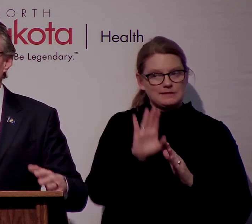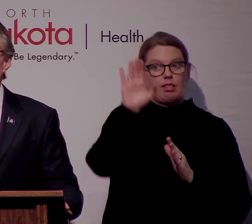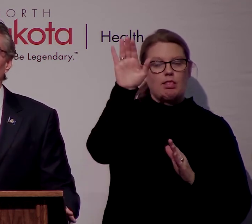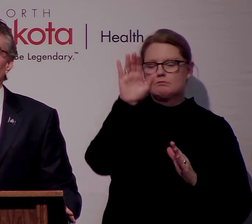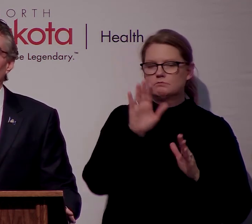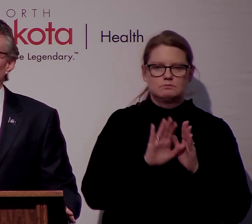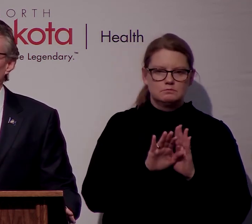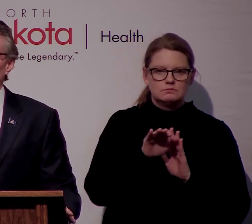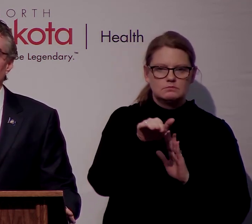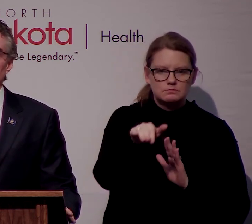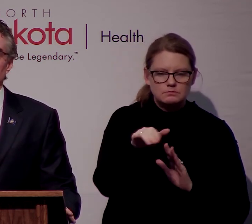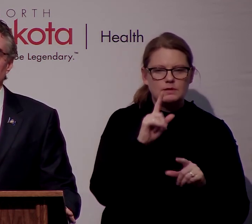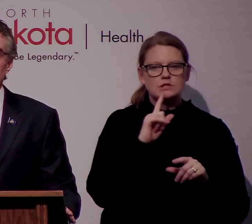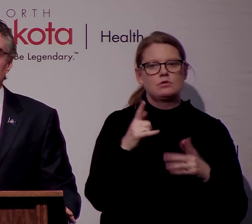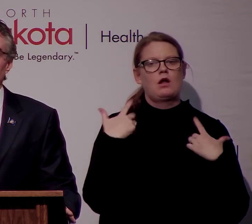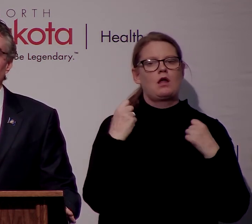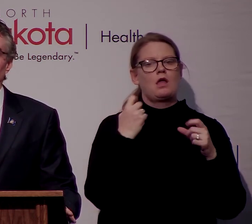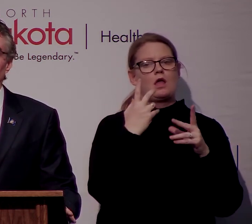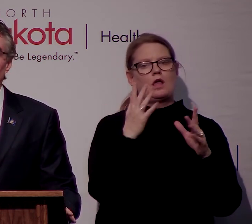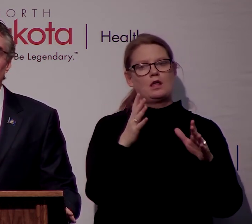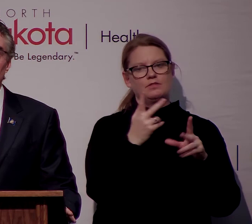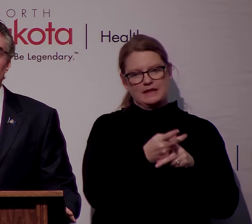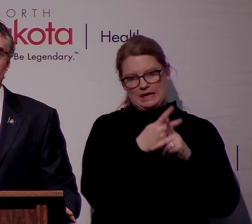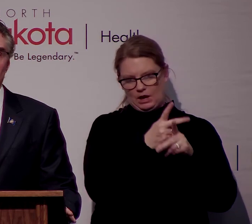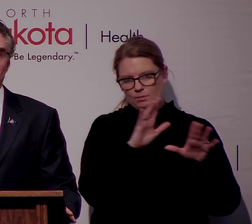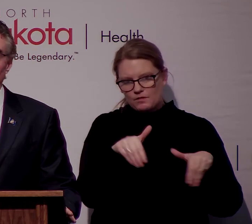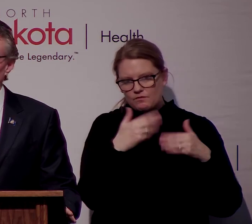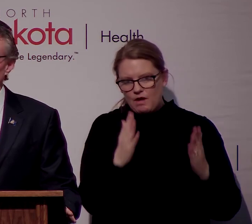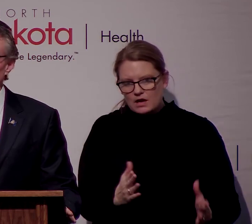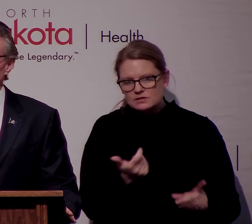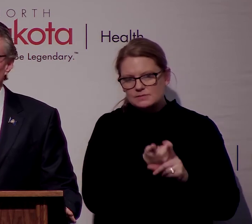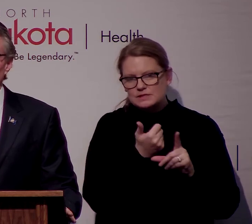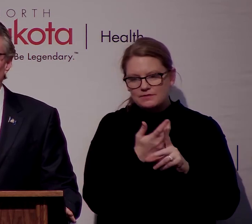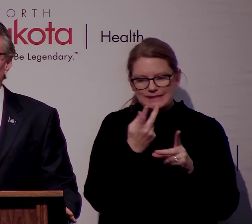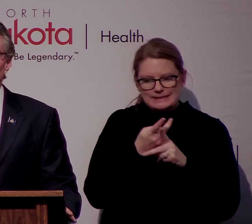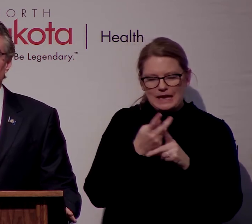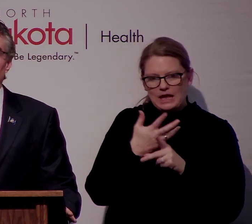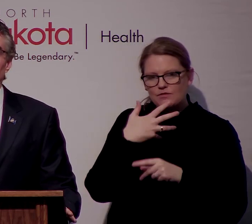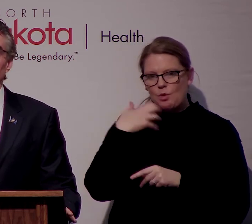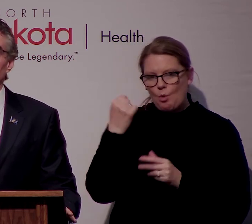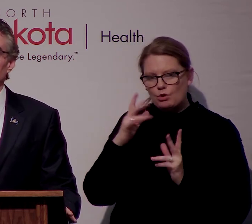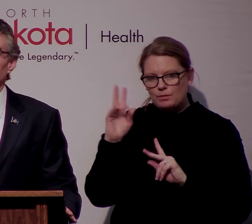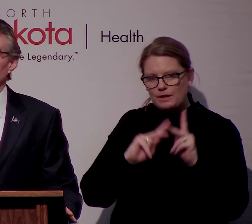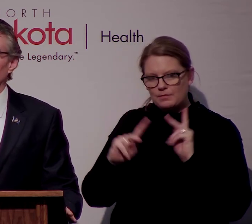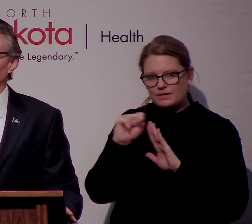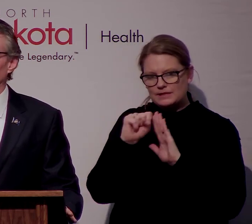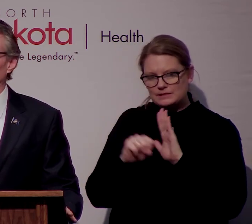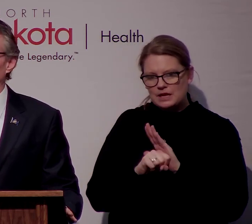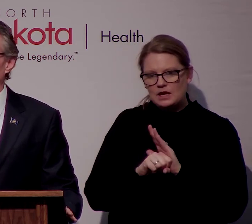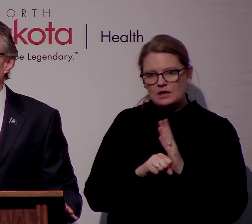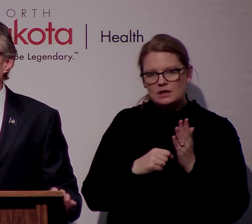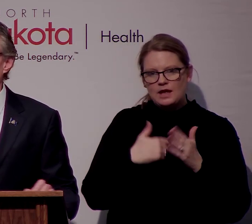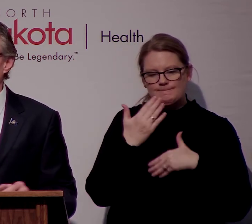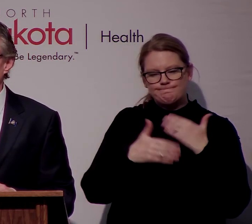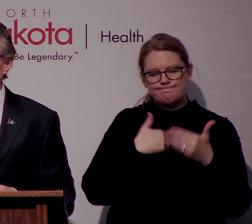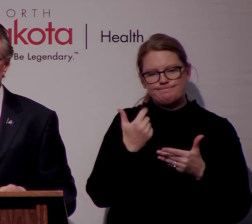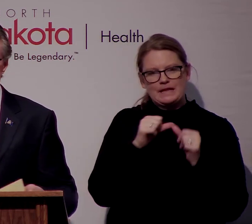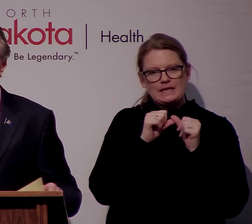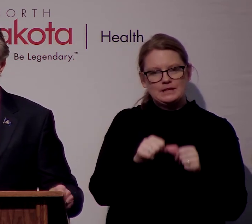to make sure that our healthcare providers can take care of our elderly and those most that need. And let's come through this better than